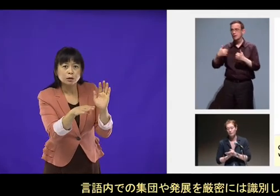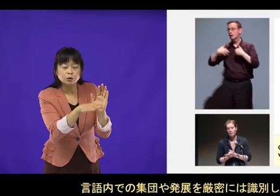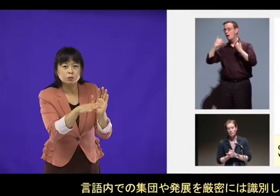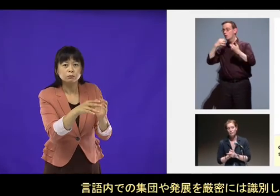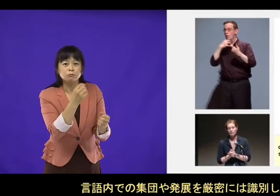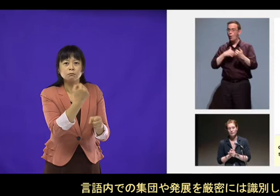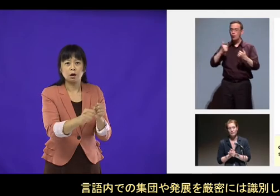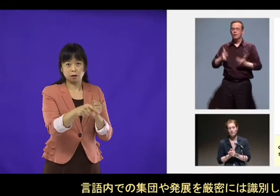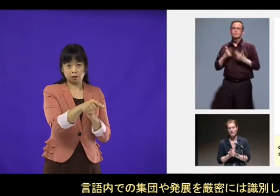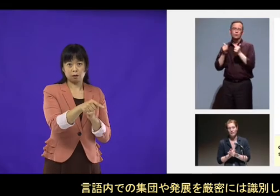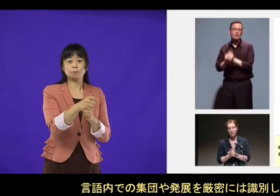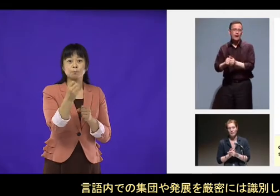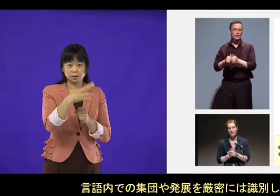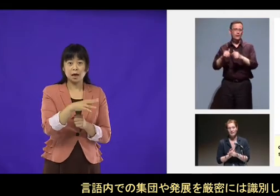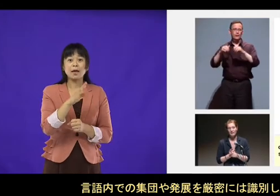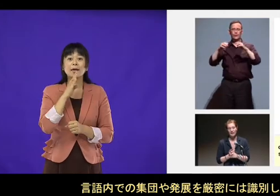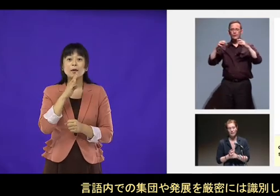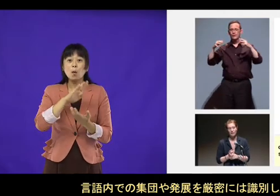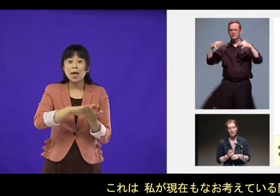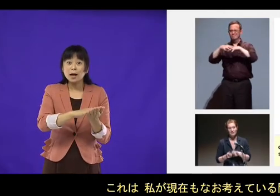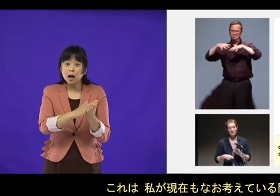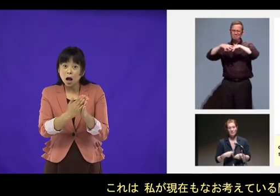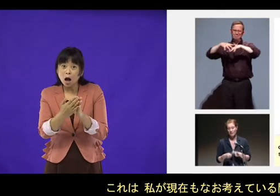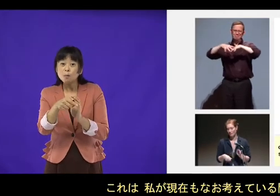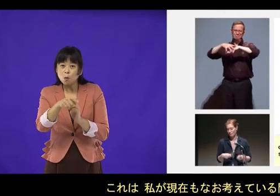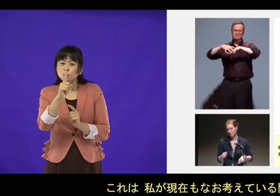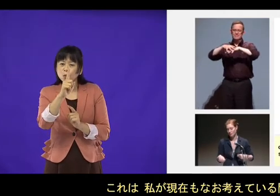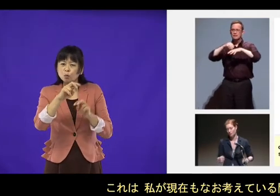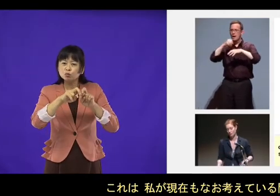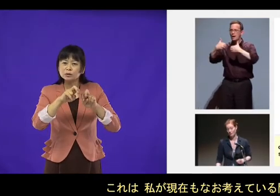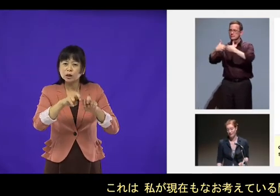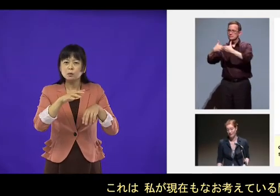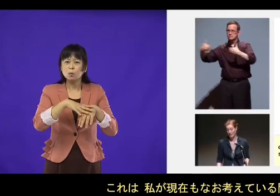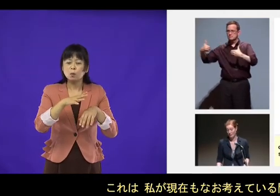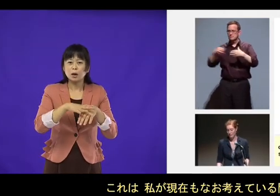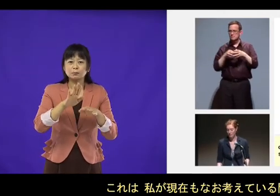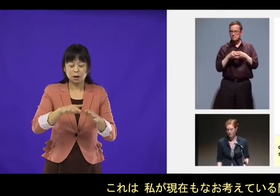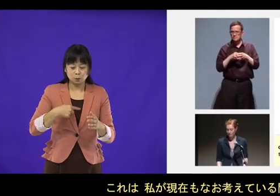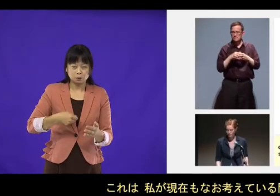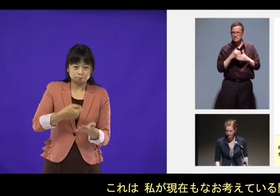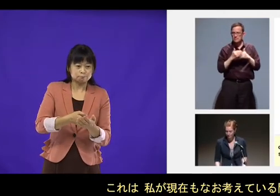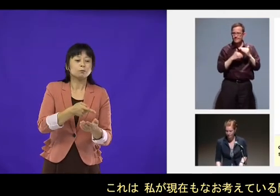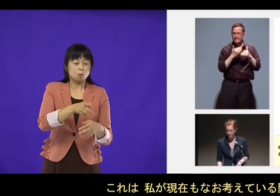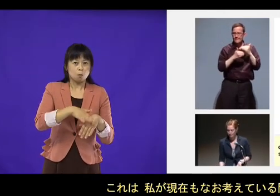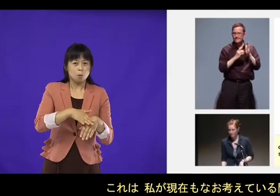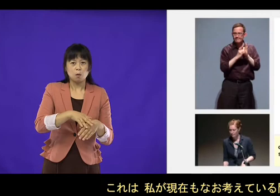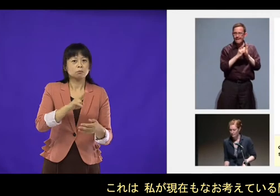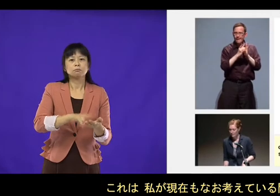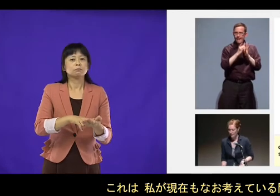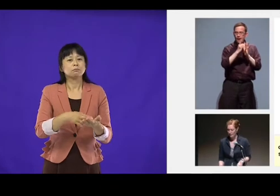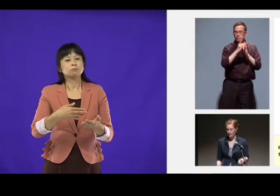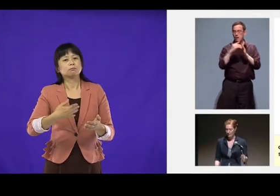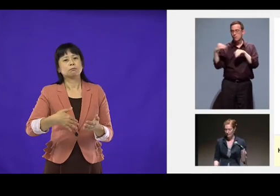look for cohorts or development within the language. And that's something I'm still sort of thinking about.